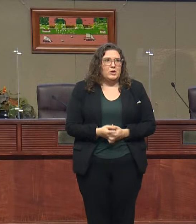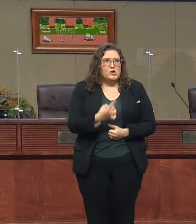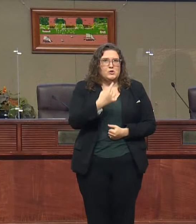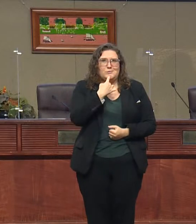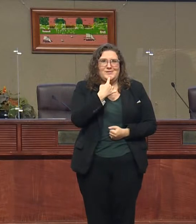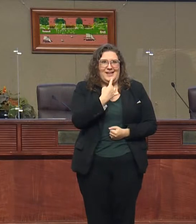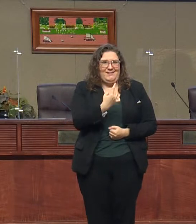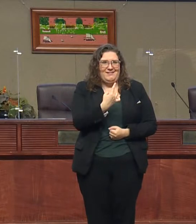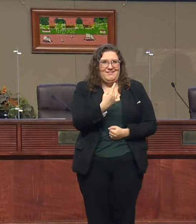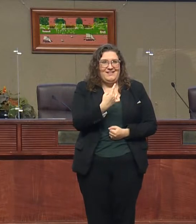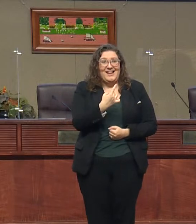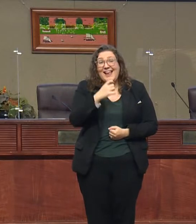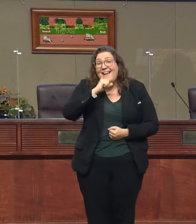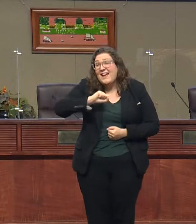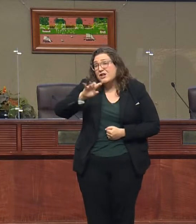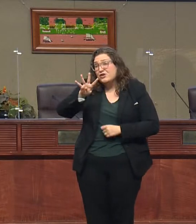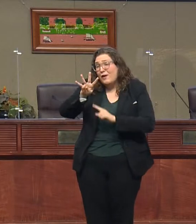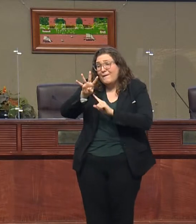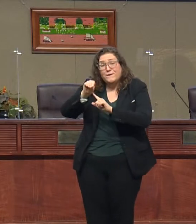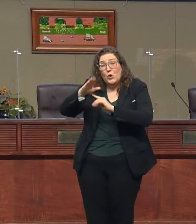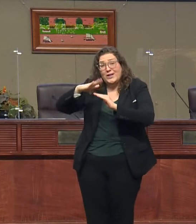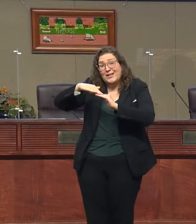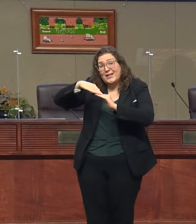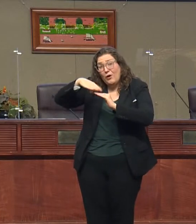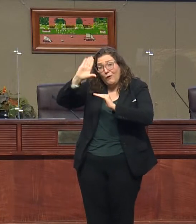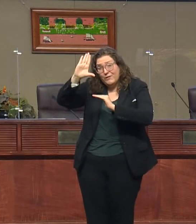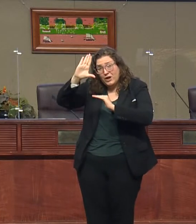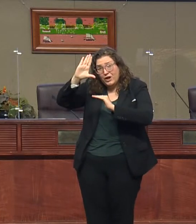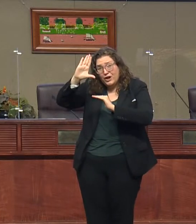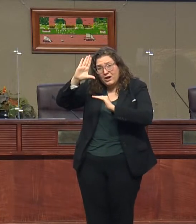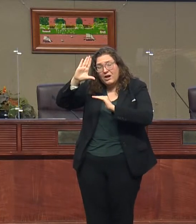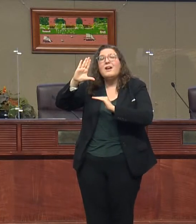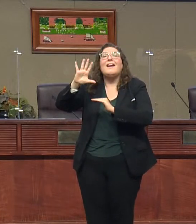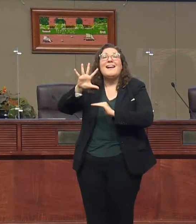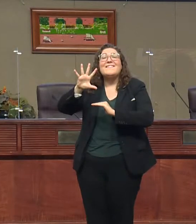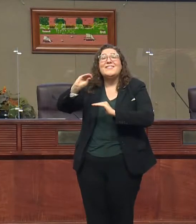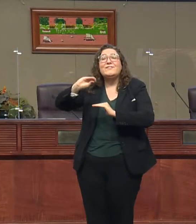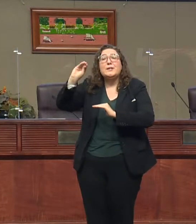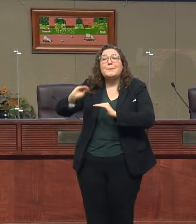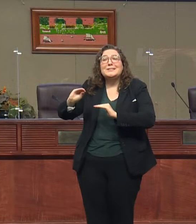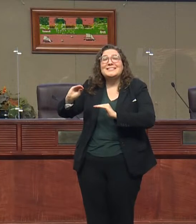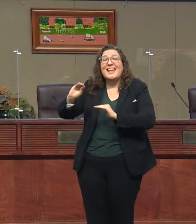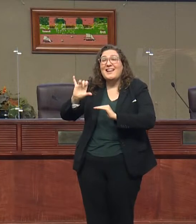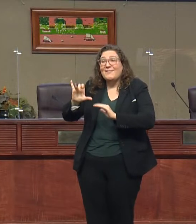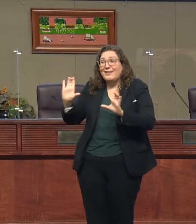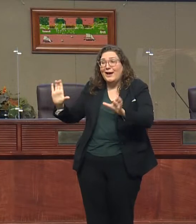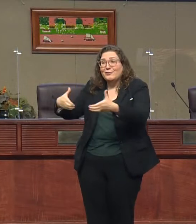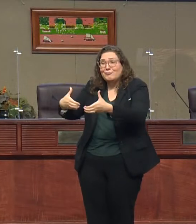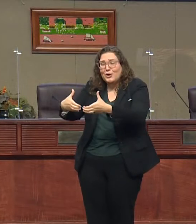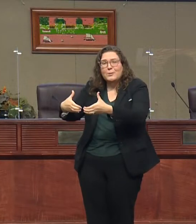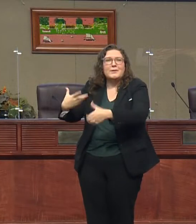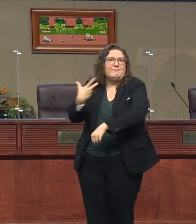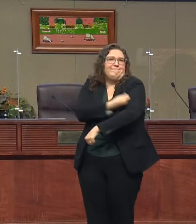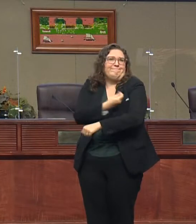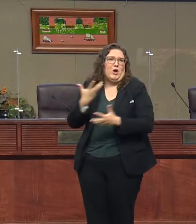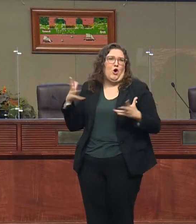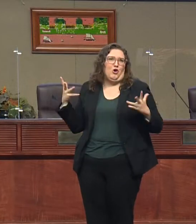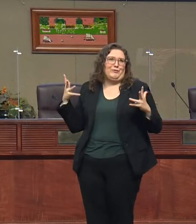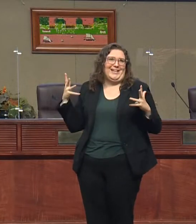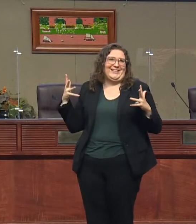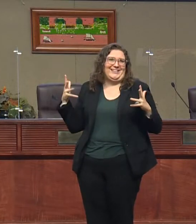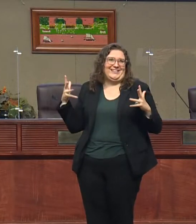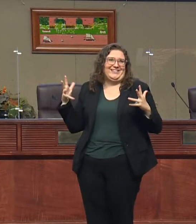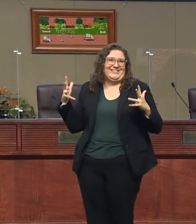of those 40 plus years of age or older, 50% of them have been vaccinated at this point. The